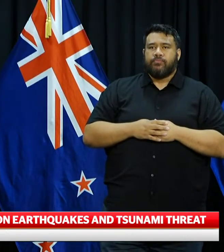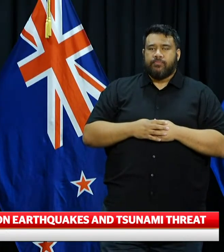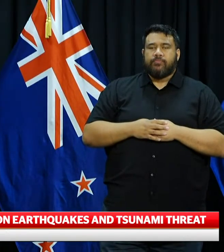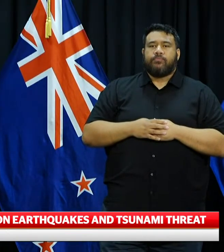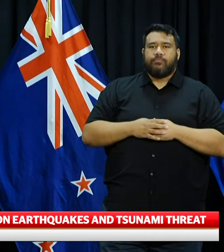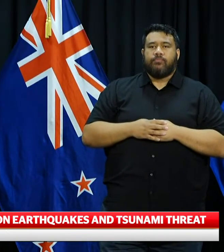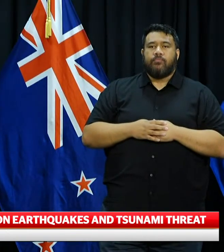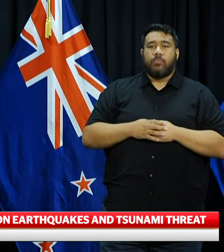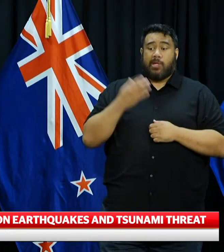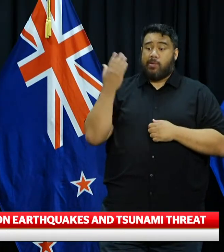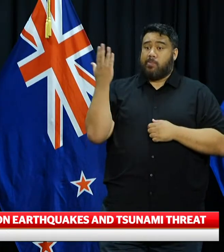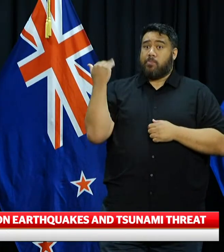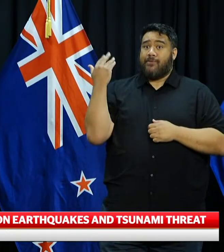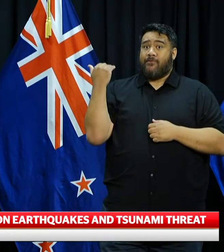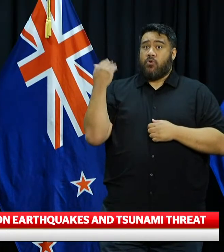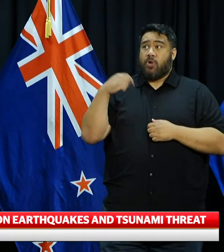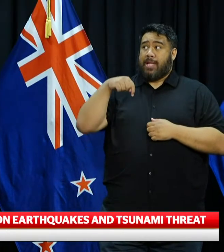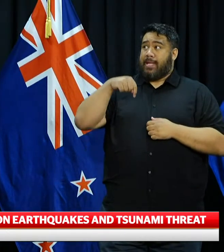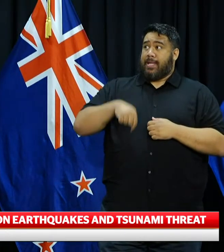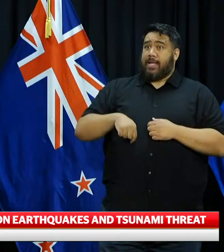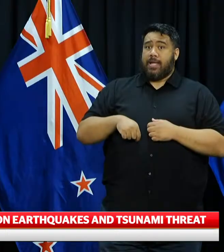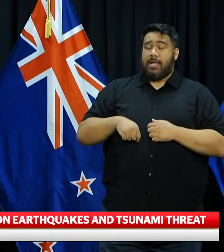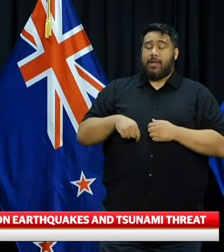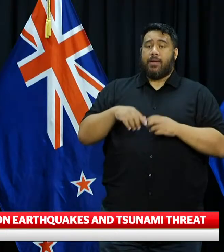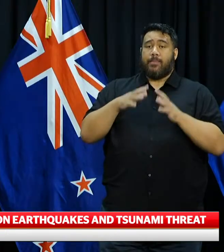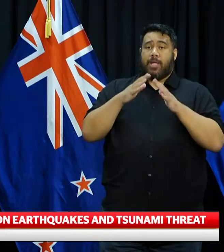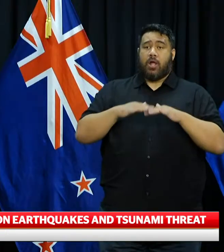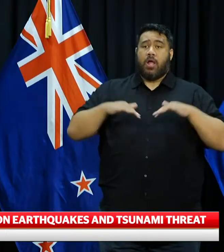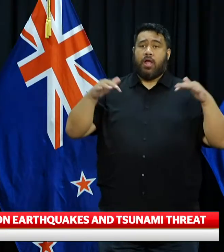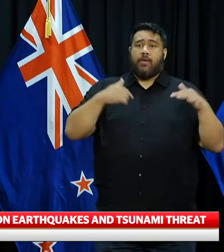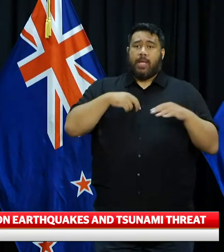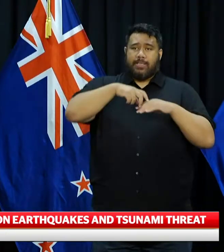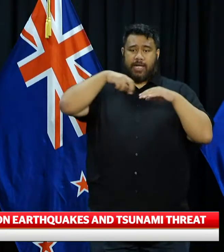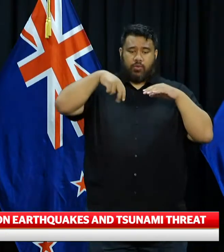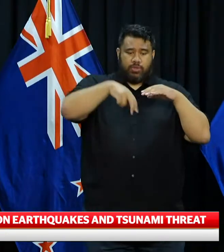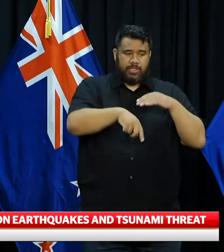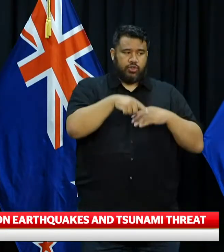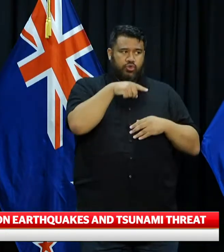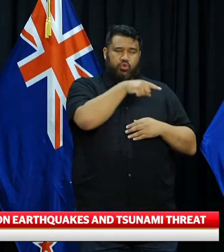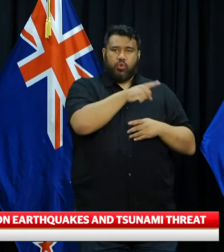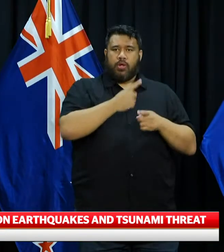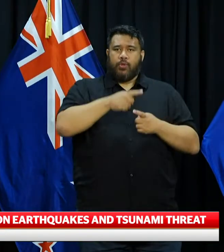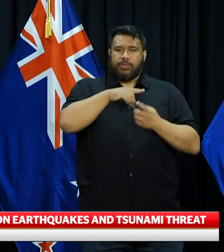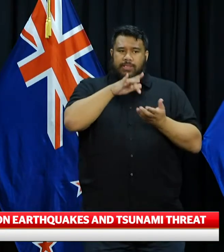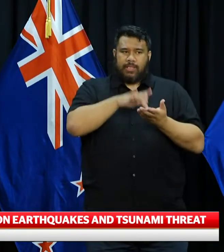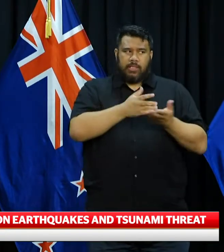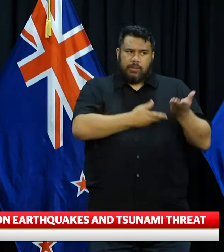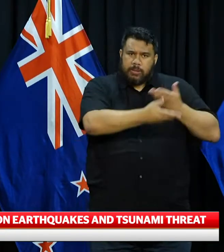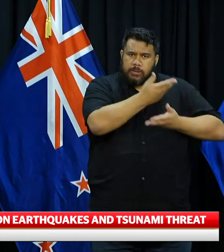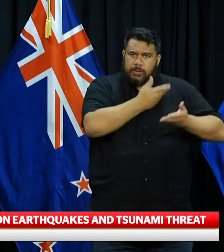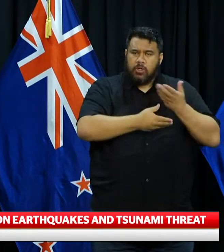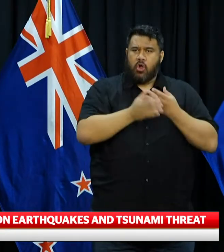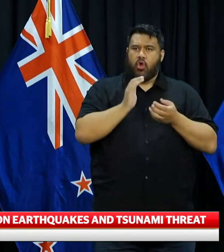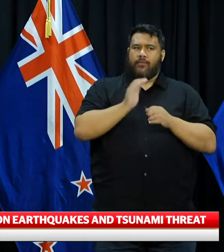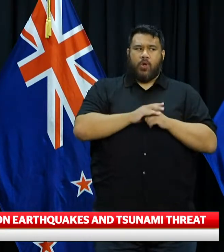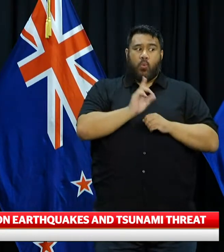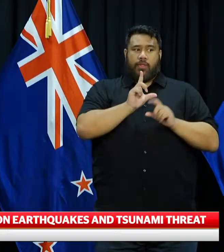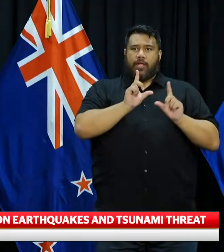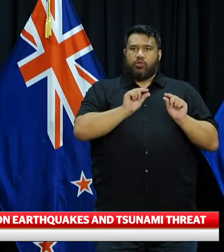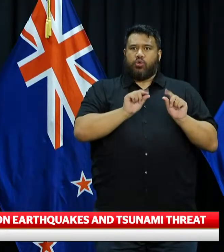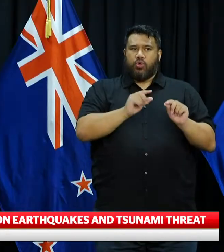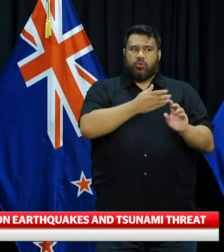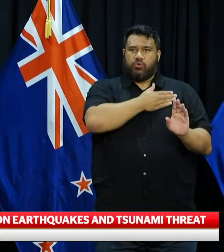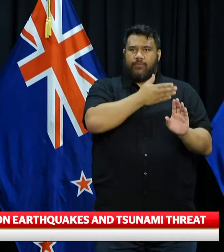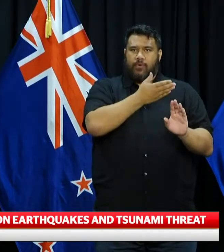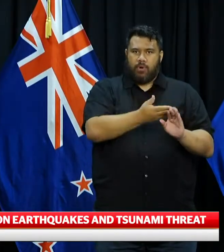Crisis Management Centre here in the bunker. I've been briefed by the national team as to the operations as